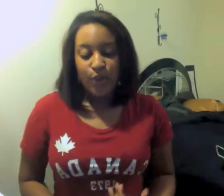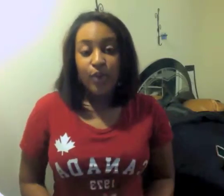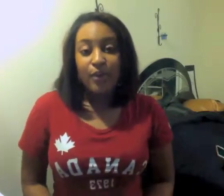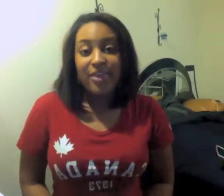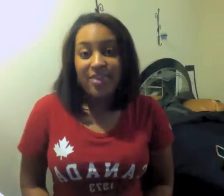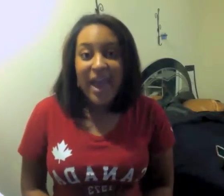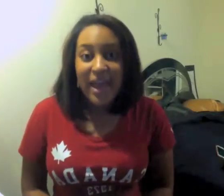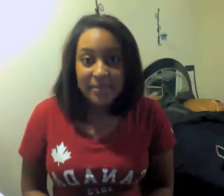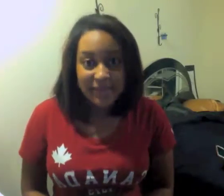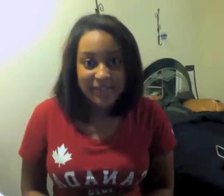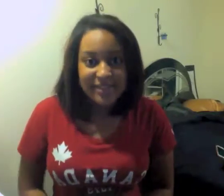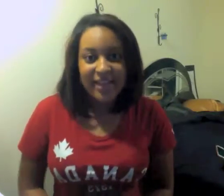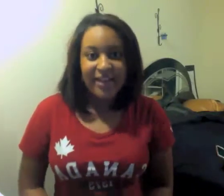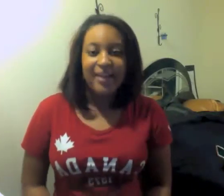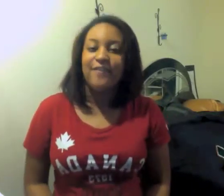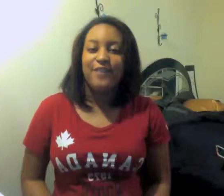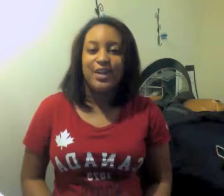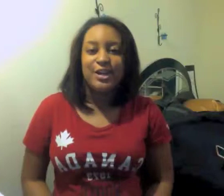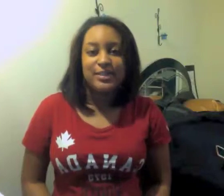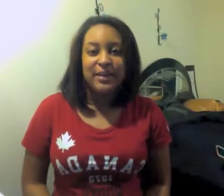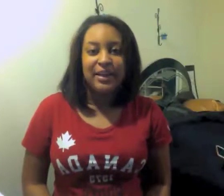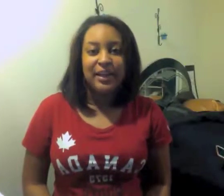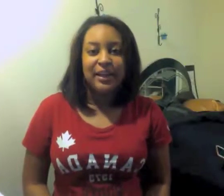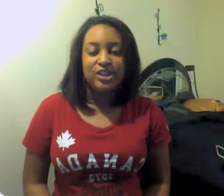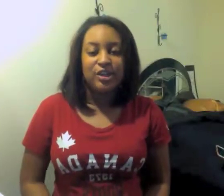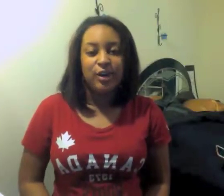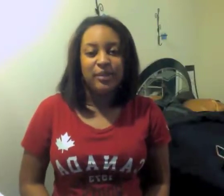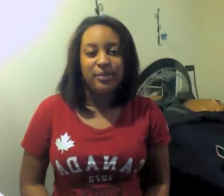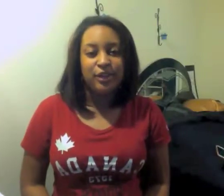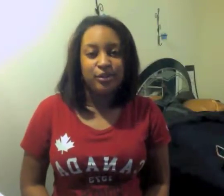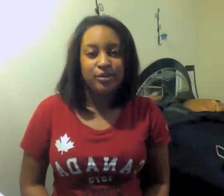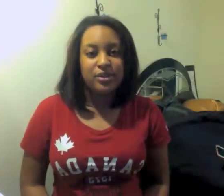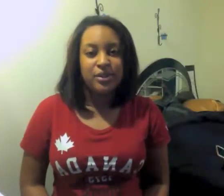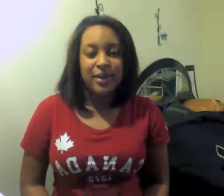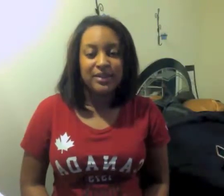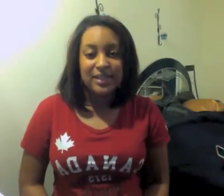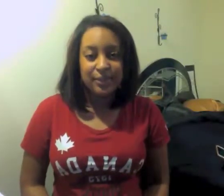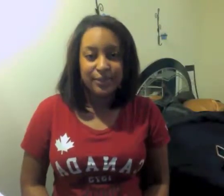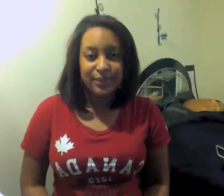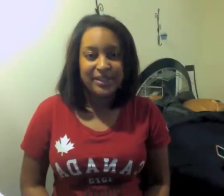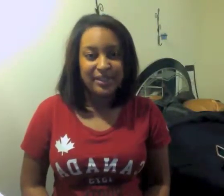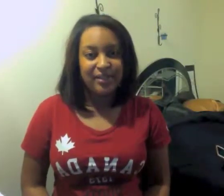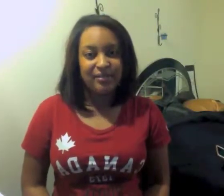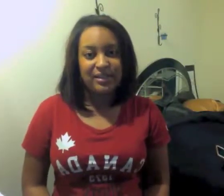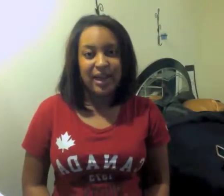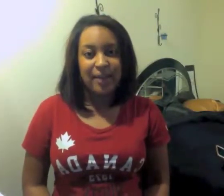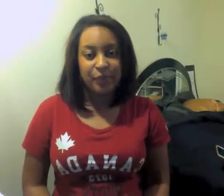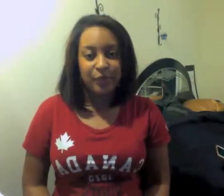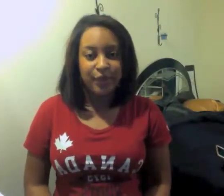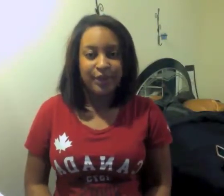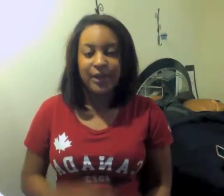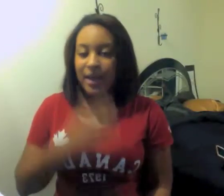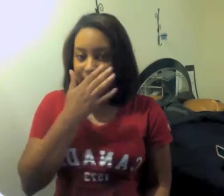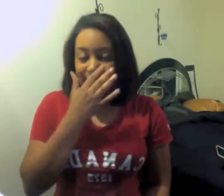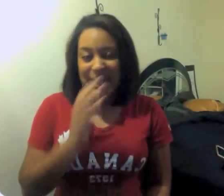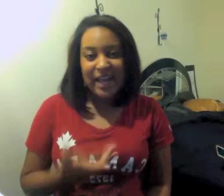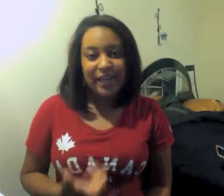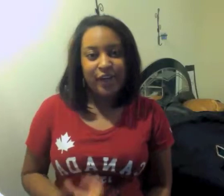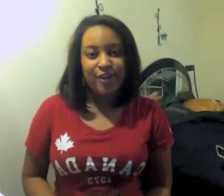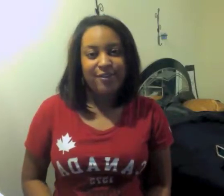With that being said, fingerspelling should only be used about 10% of the time when you're signing or